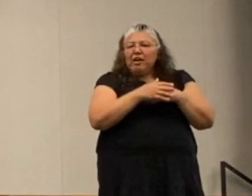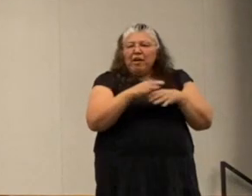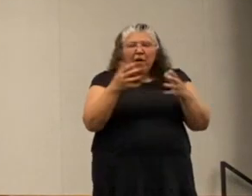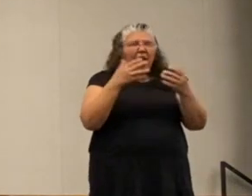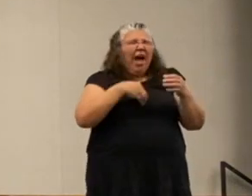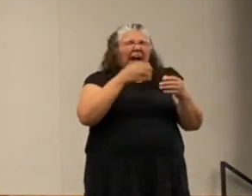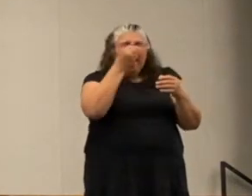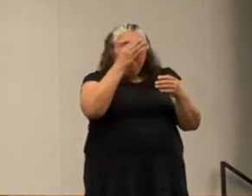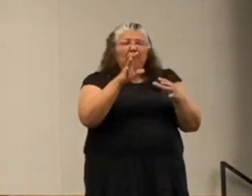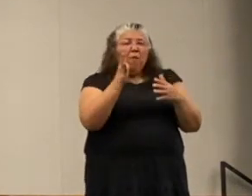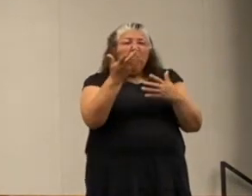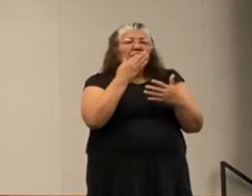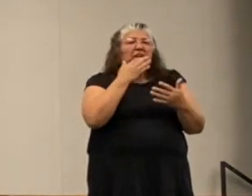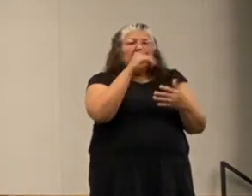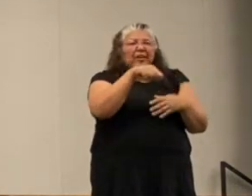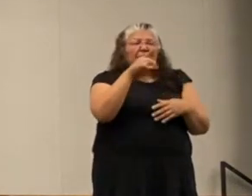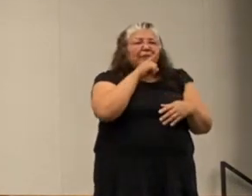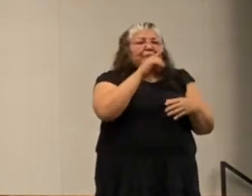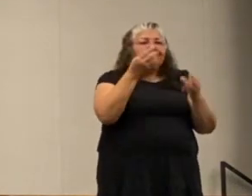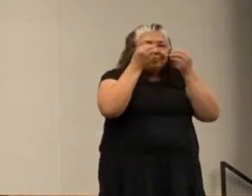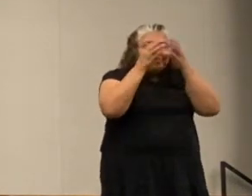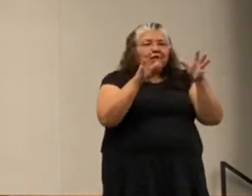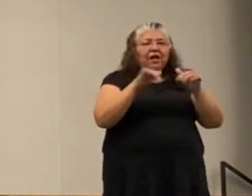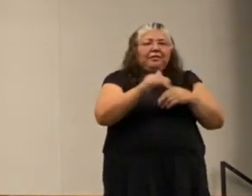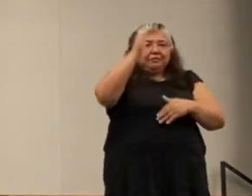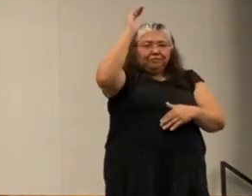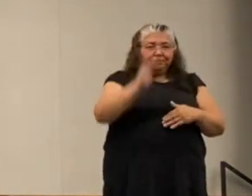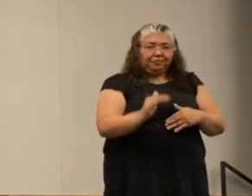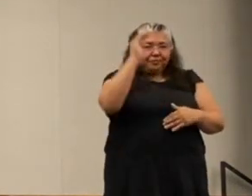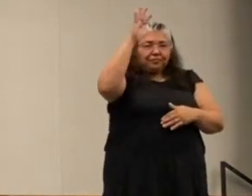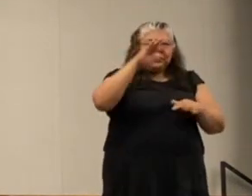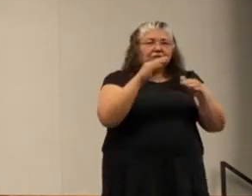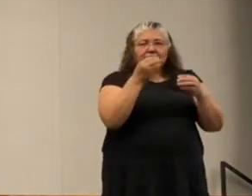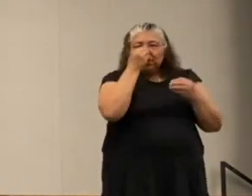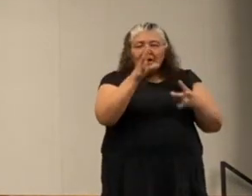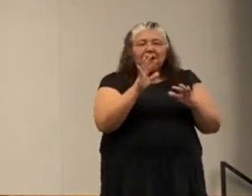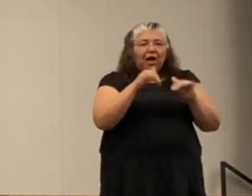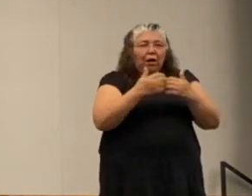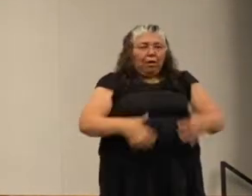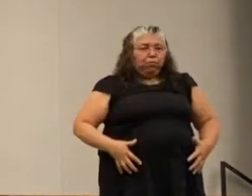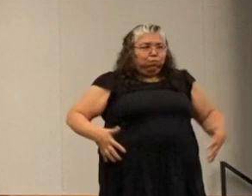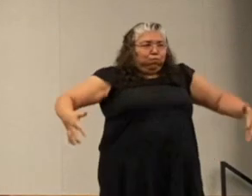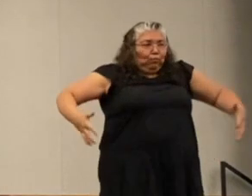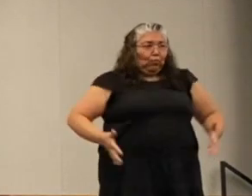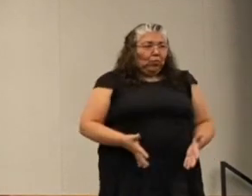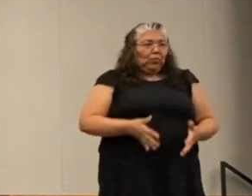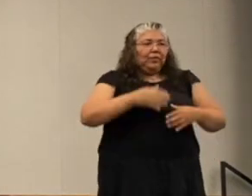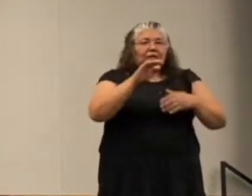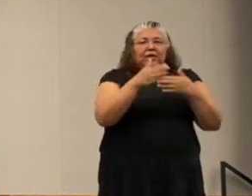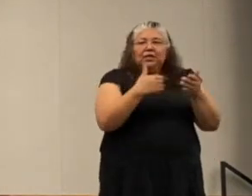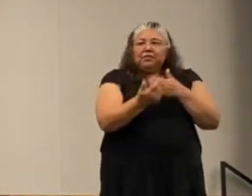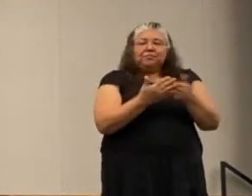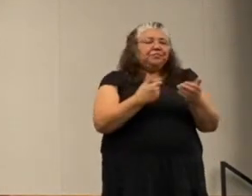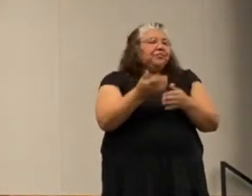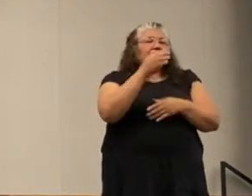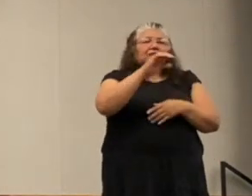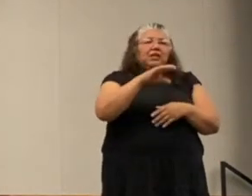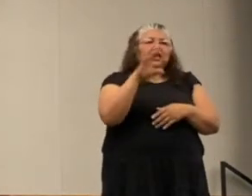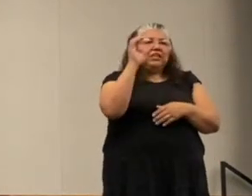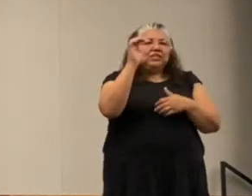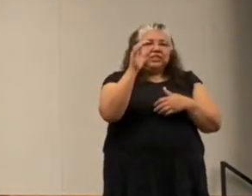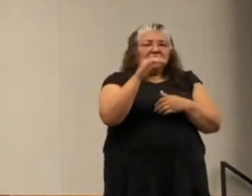He doesn't care what color you are. He doesn't care how tall you are. He doesn't care how big you are. He's coming after